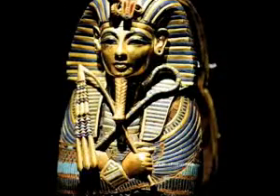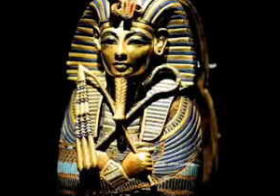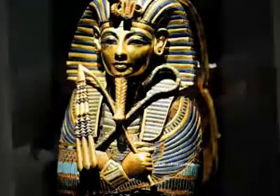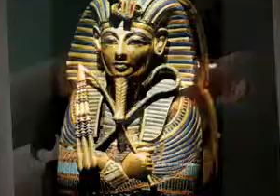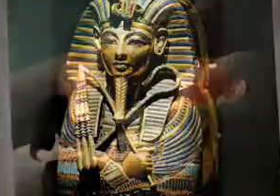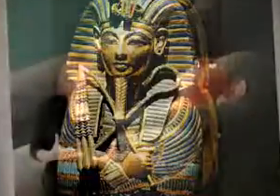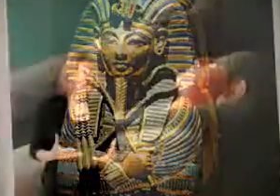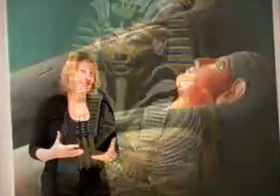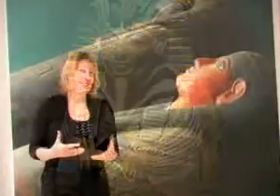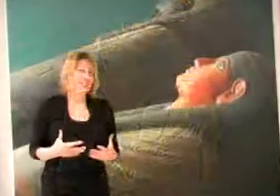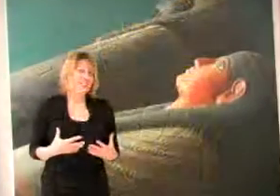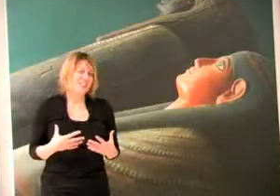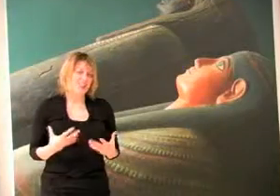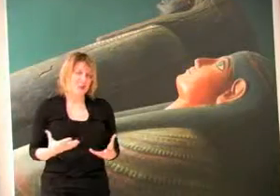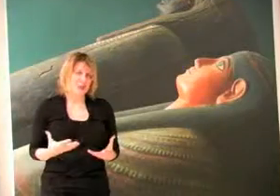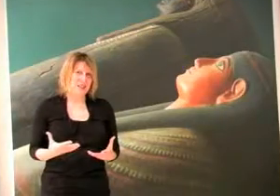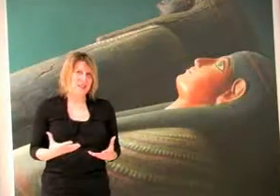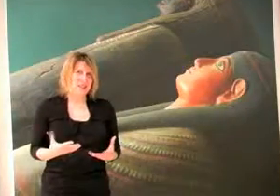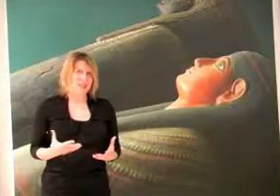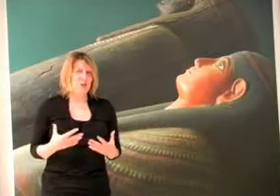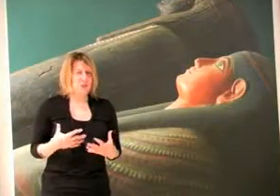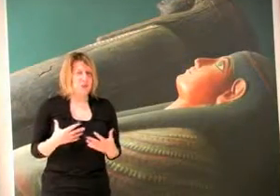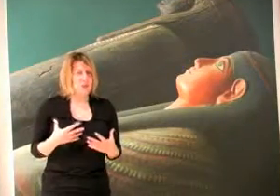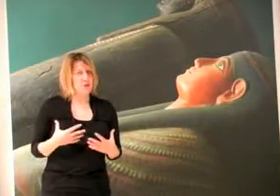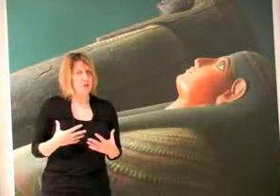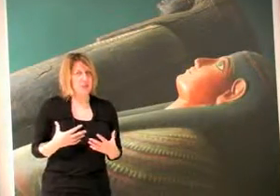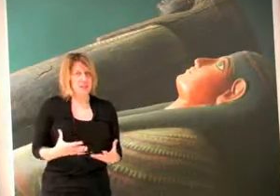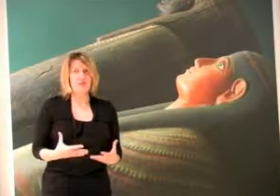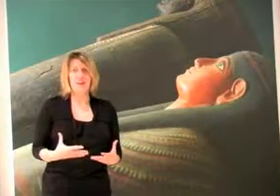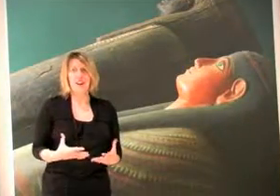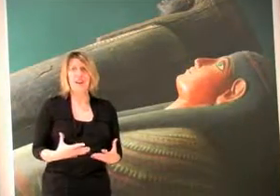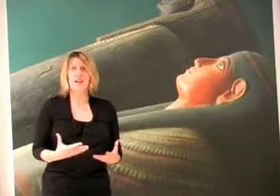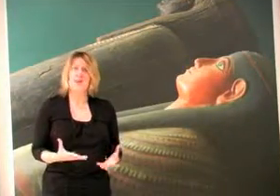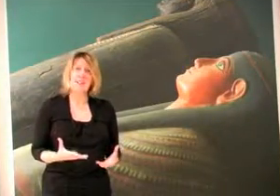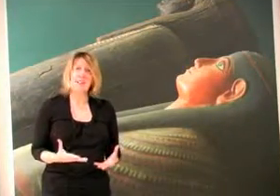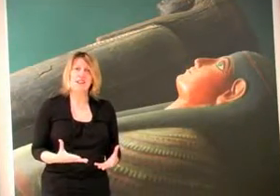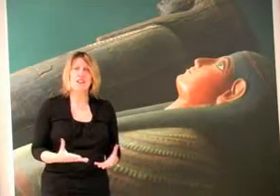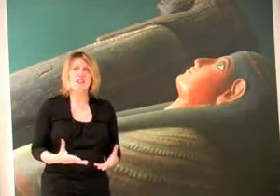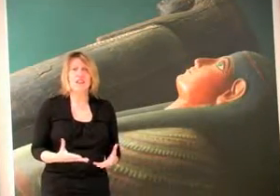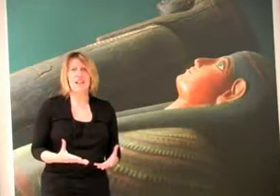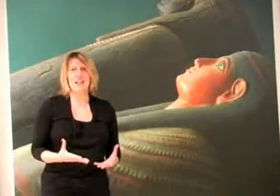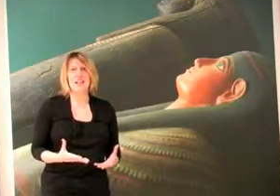dead person's spirit to be able to identify and recognize again